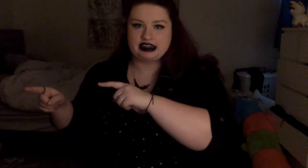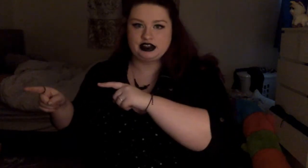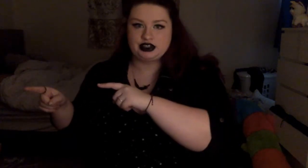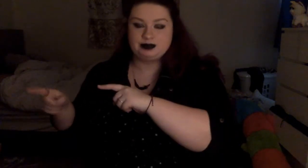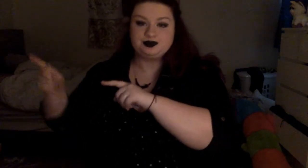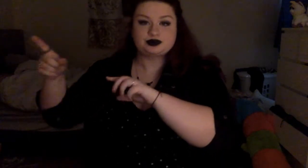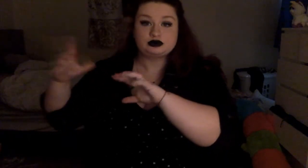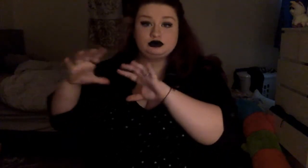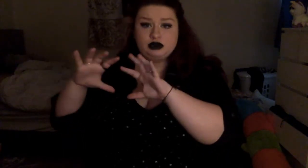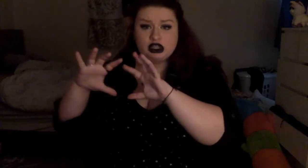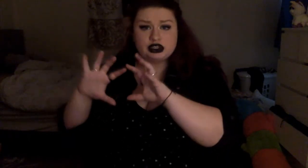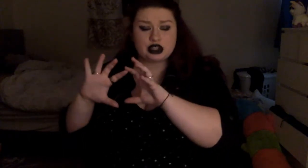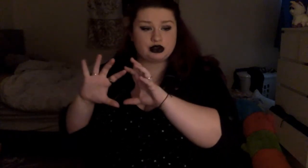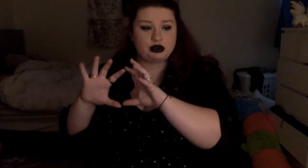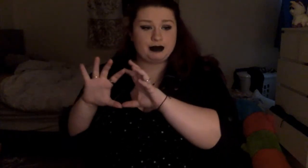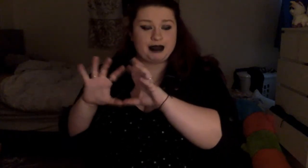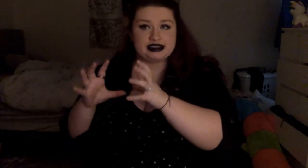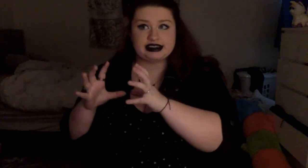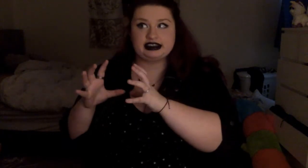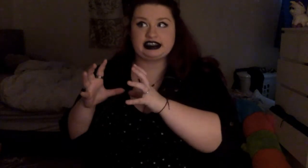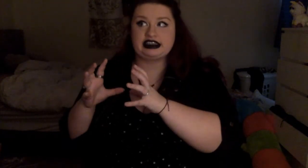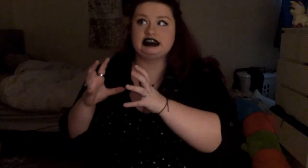English. So basically,